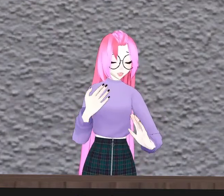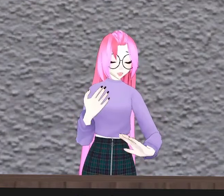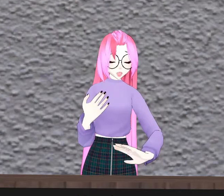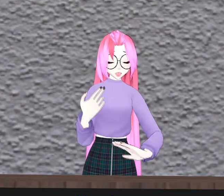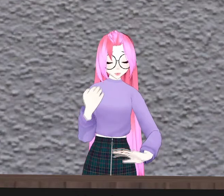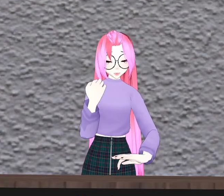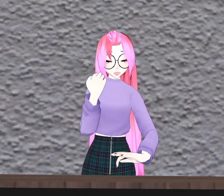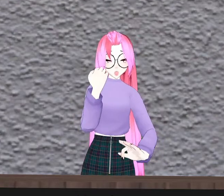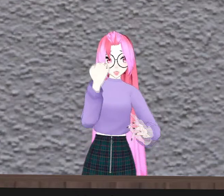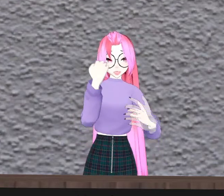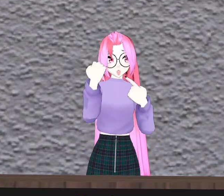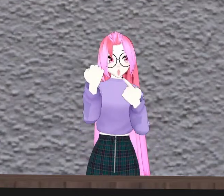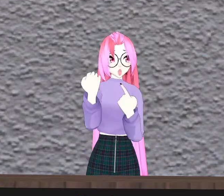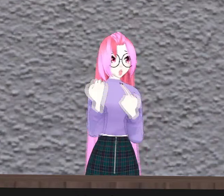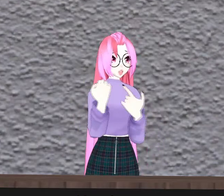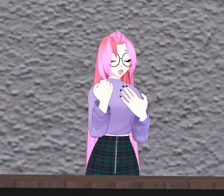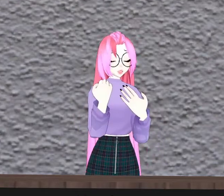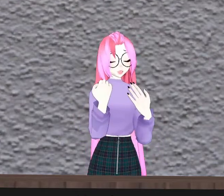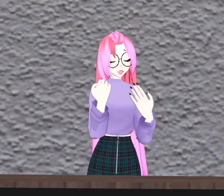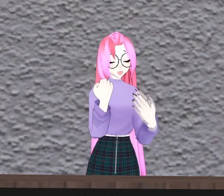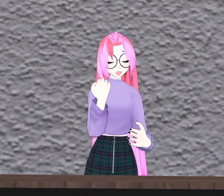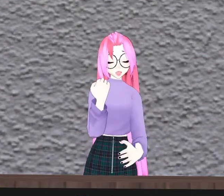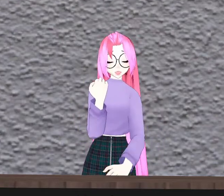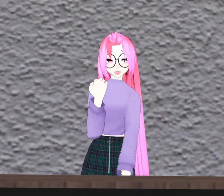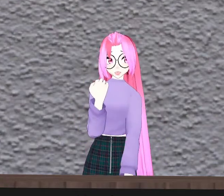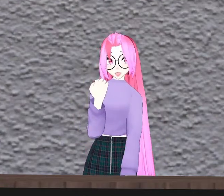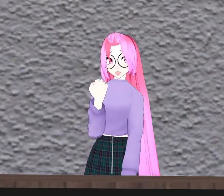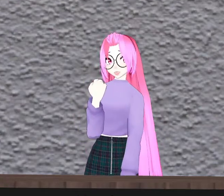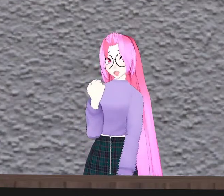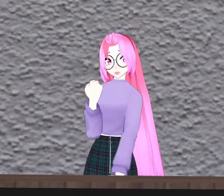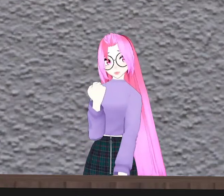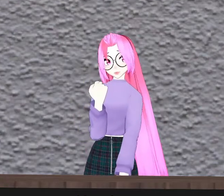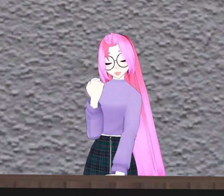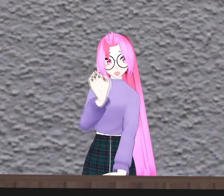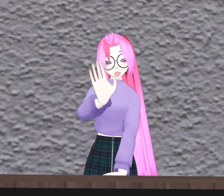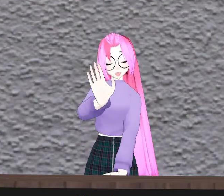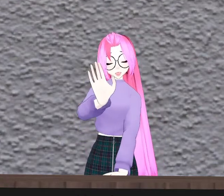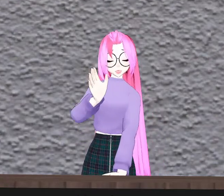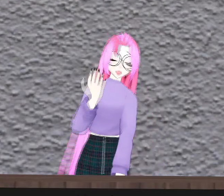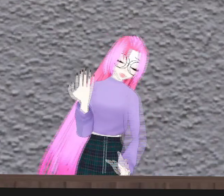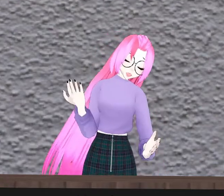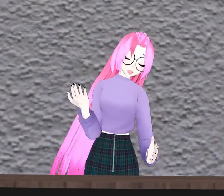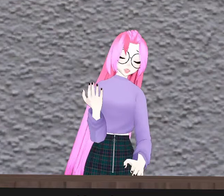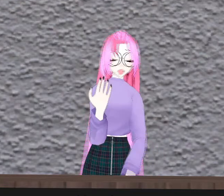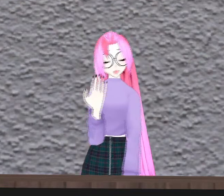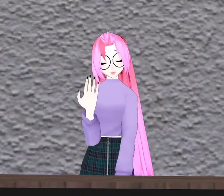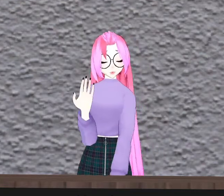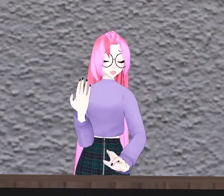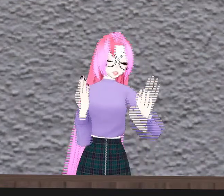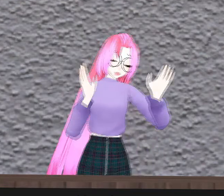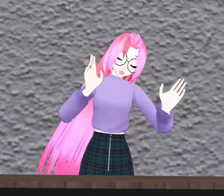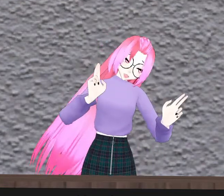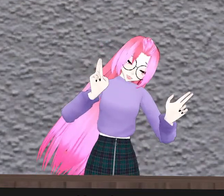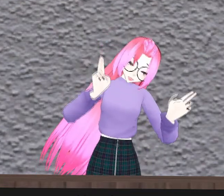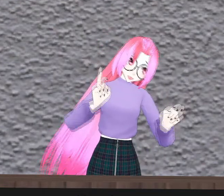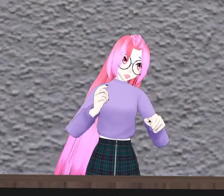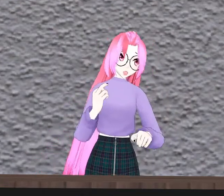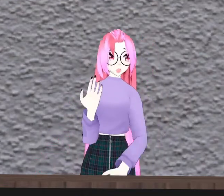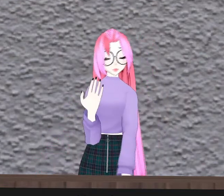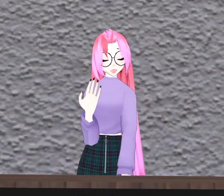1. So number 1, all 1 through 5 is facing yourself. So you're not like this. You can do that casually, but you're supposed to face